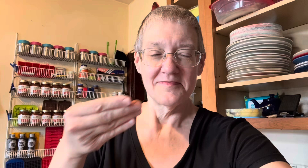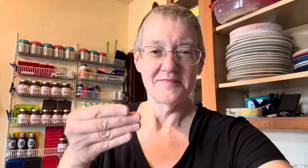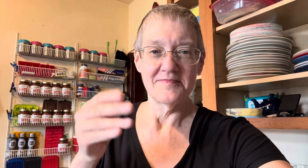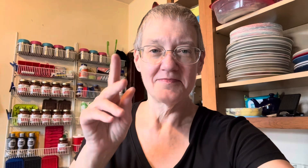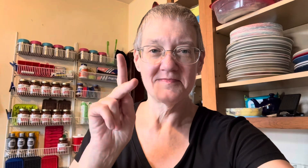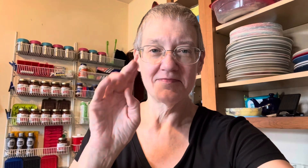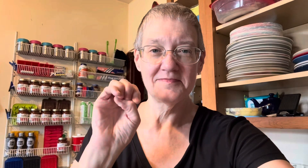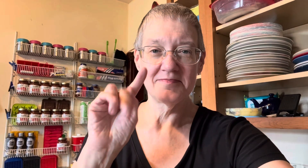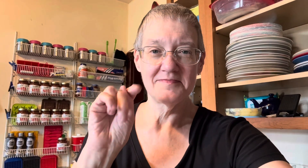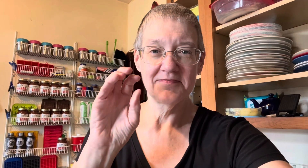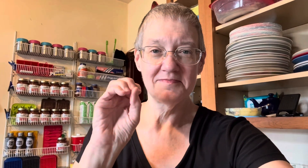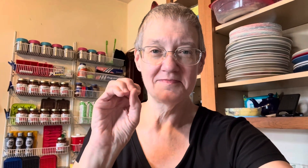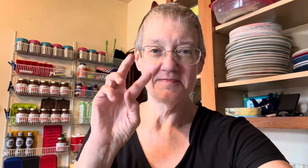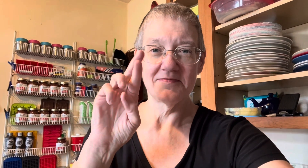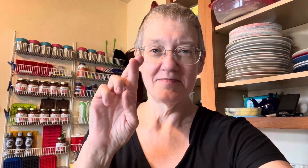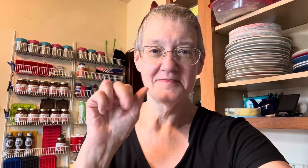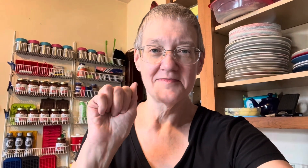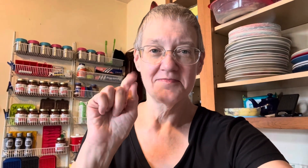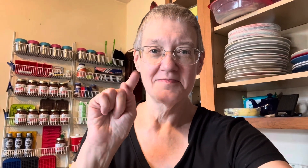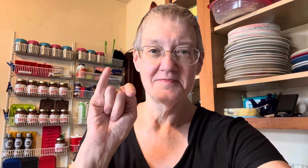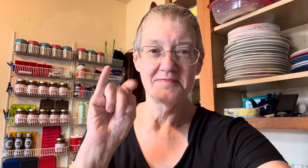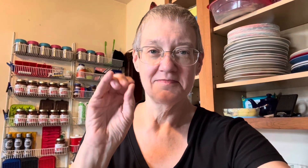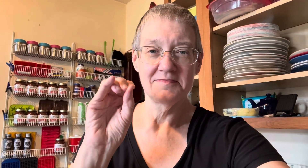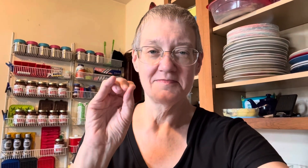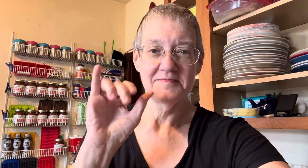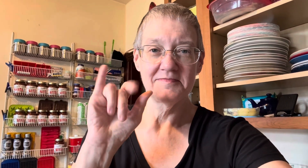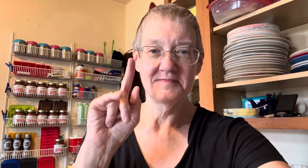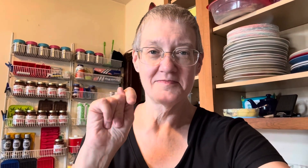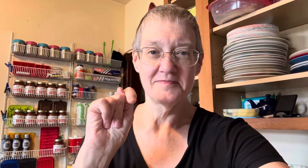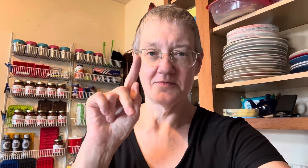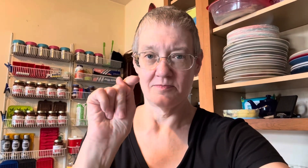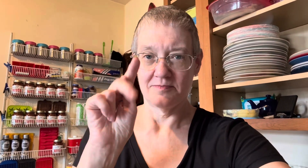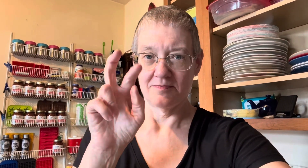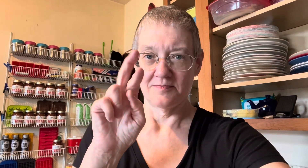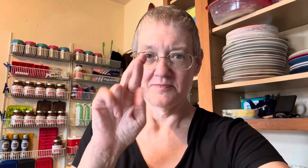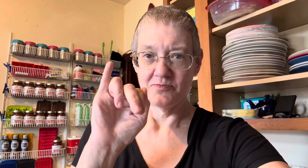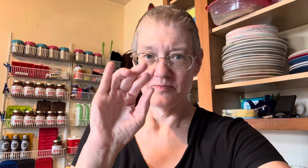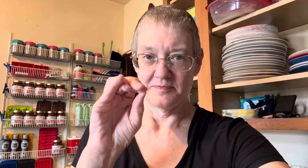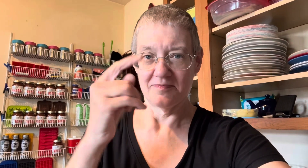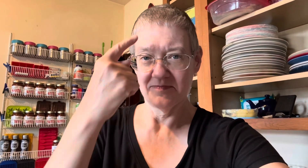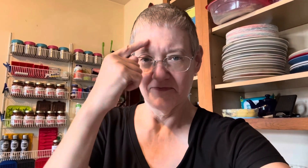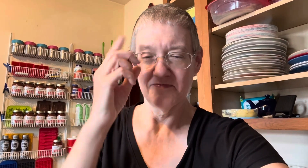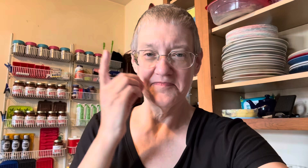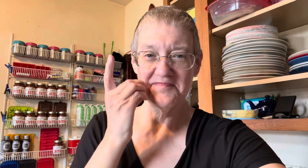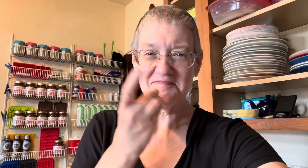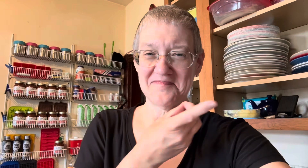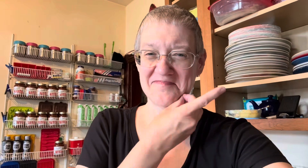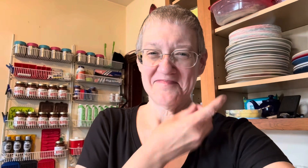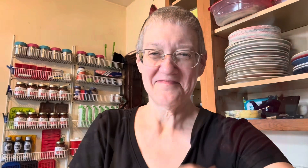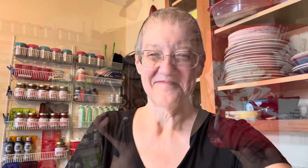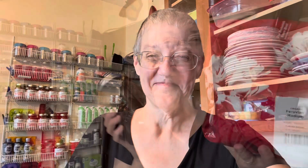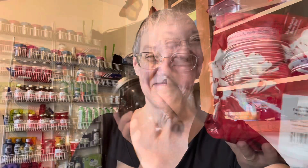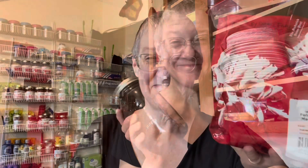So I'm going to start buying him some Keto Ratio Trio yogurt from the store.